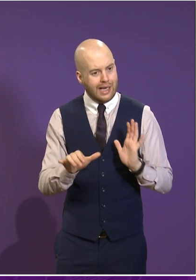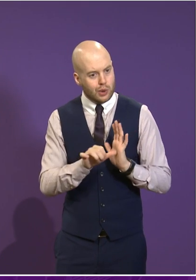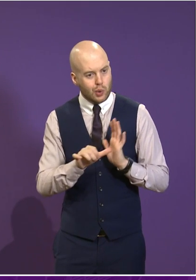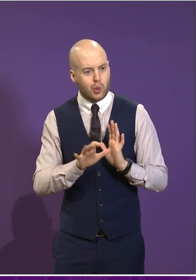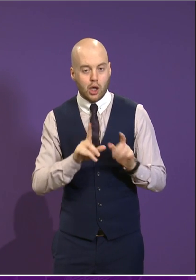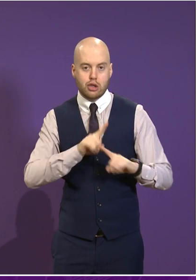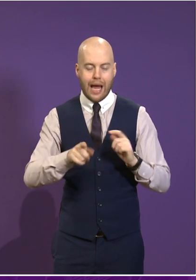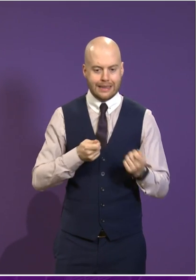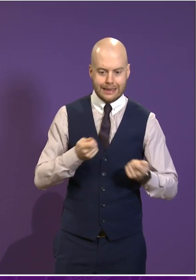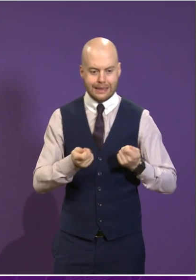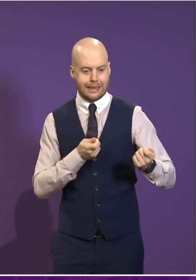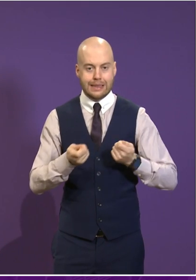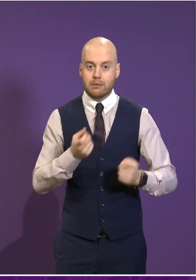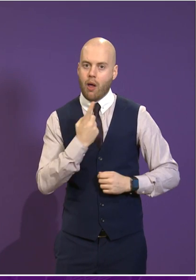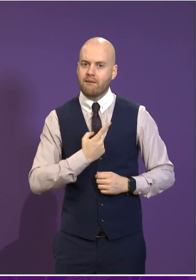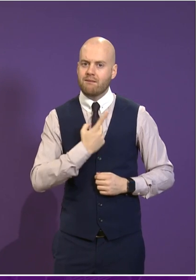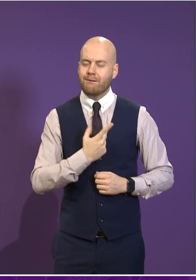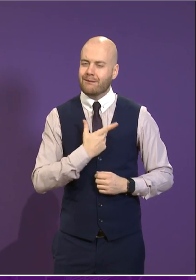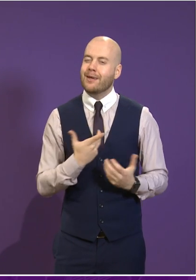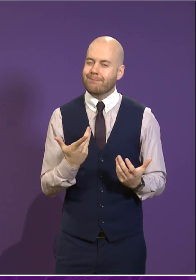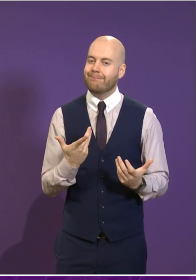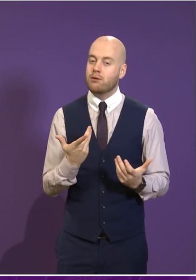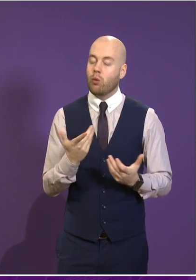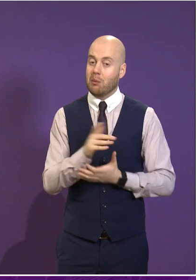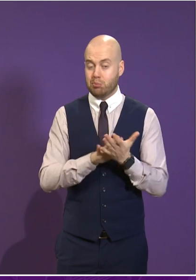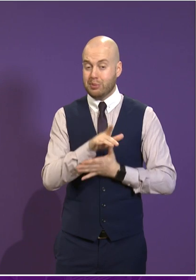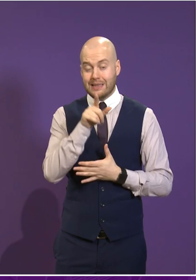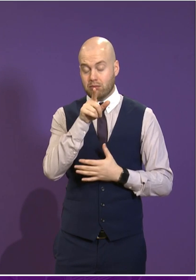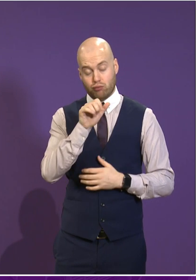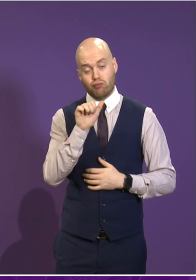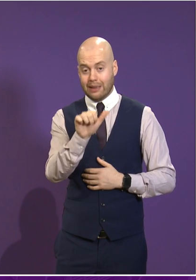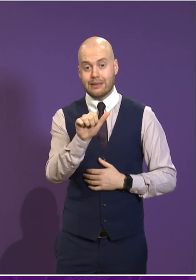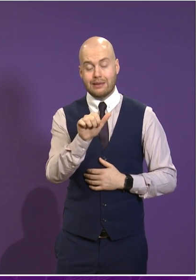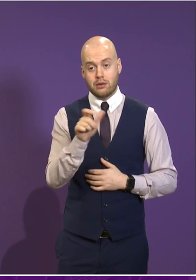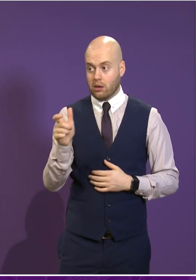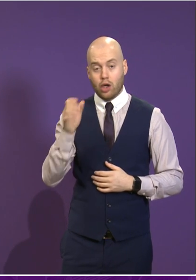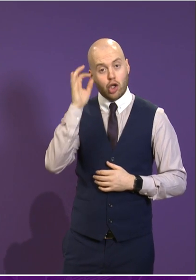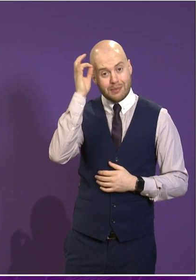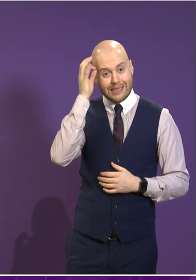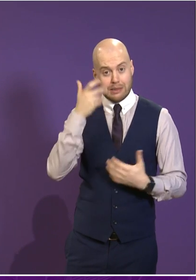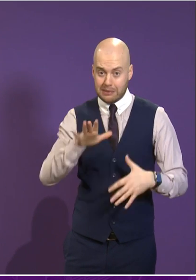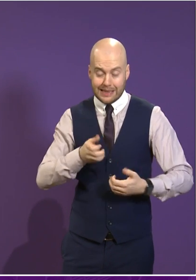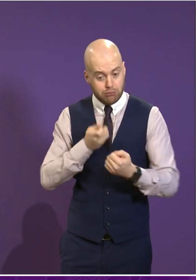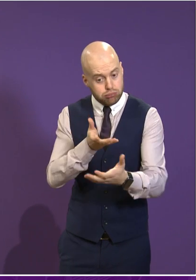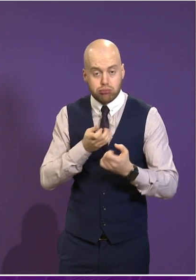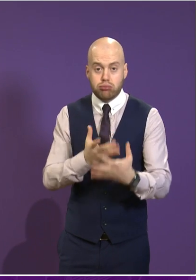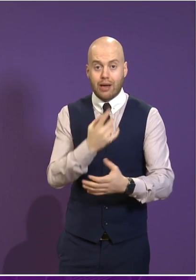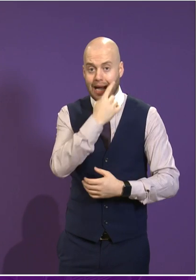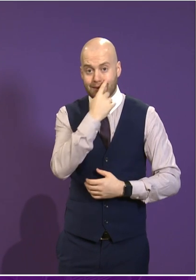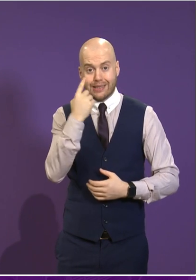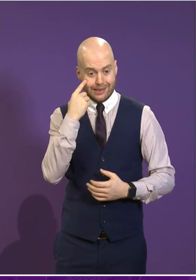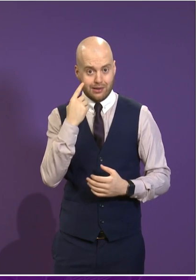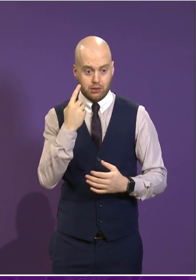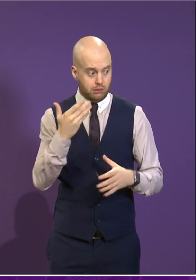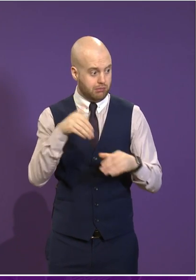with it themselves. But you're correct, and it comes out of the evidence that the committee has had submitted as part of this